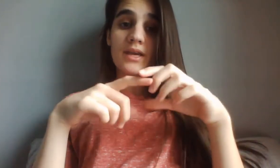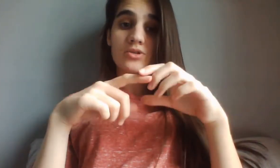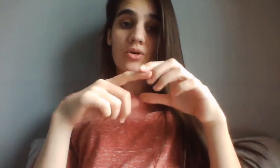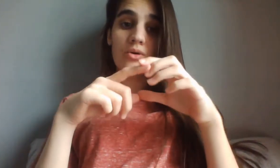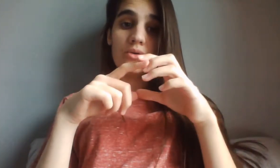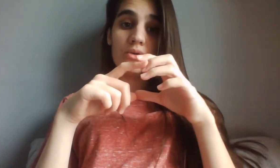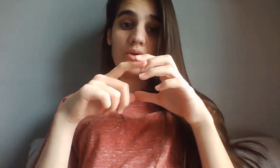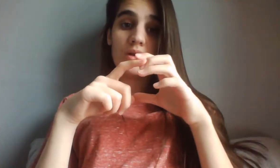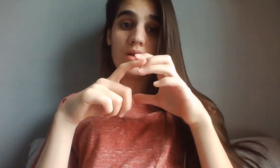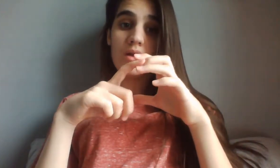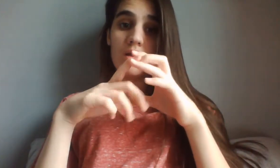prenatal